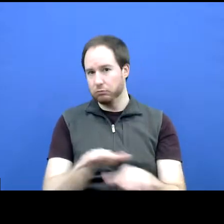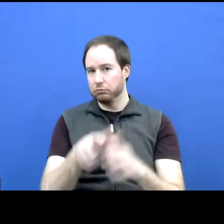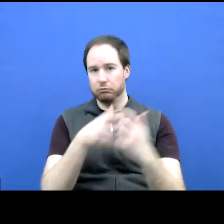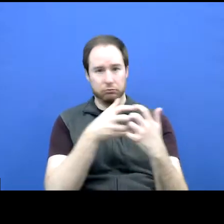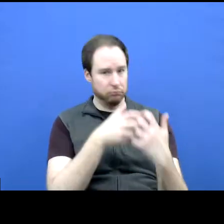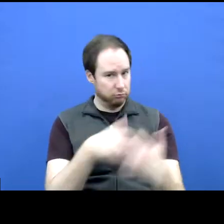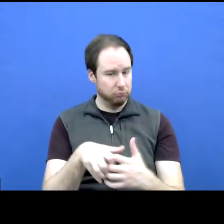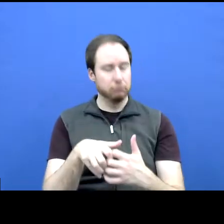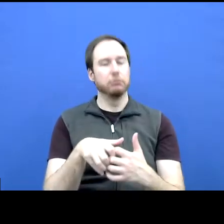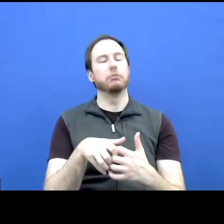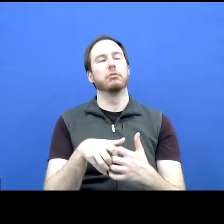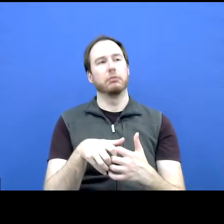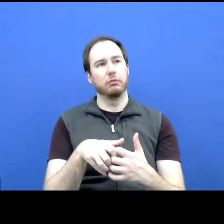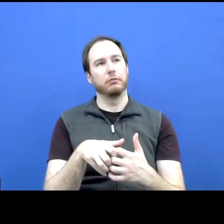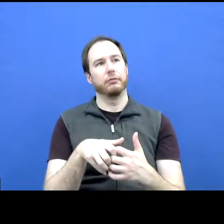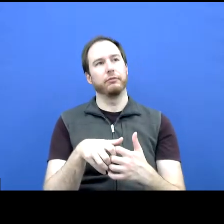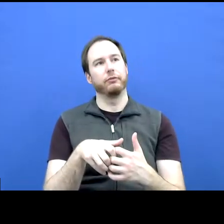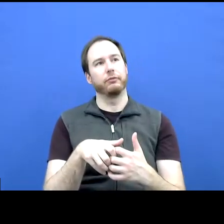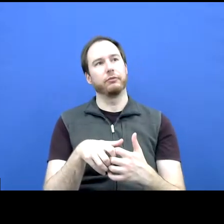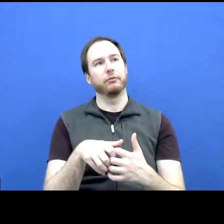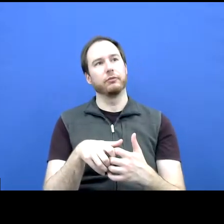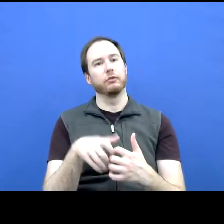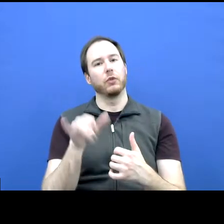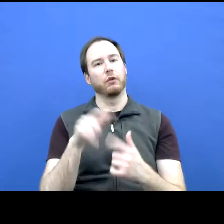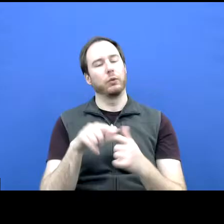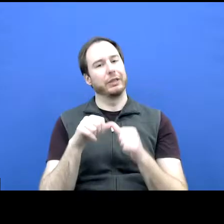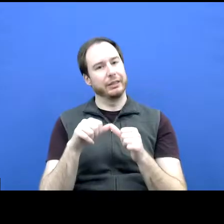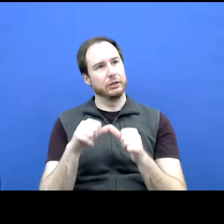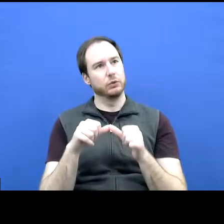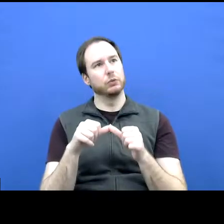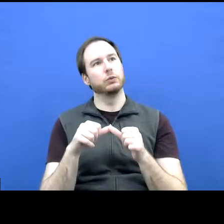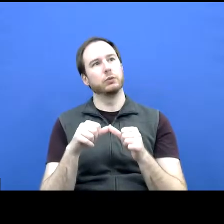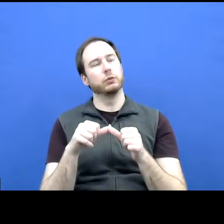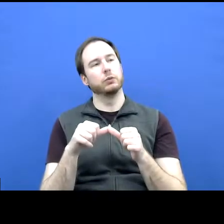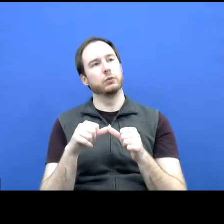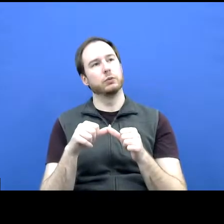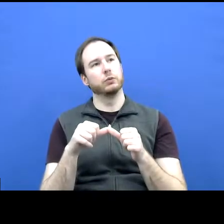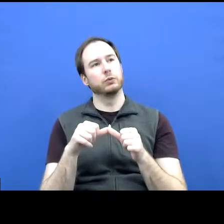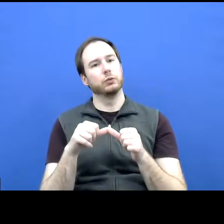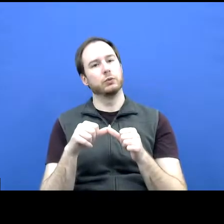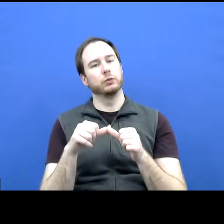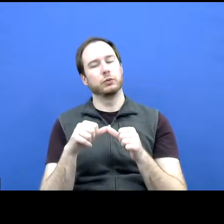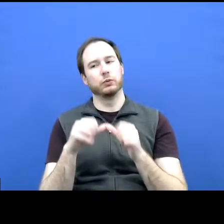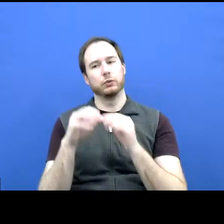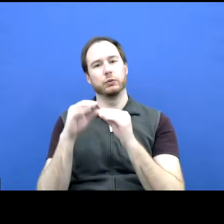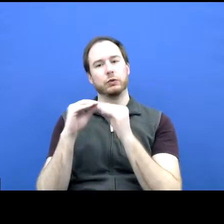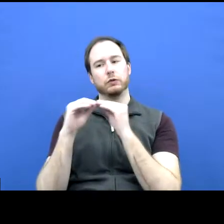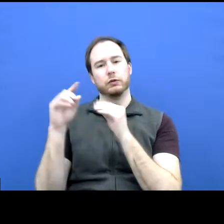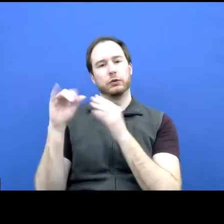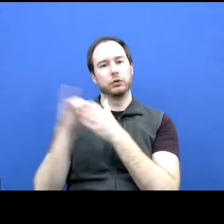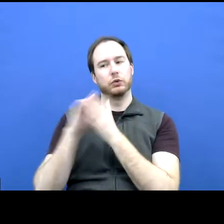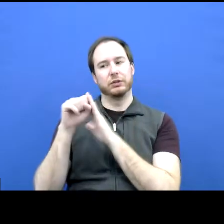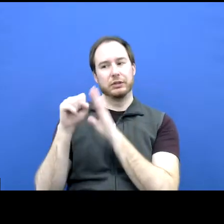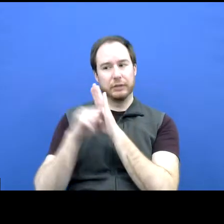worked out. And we also have to continue to work on the New York State future funding for